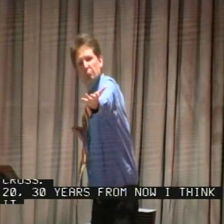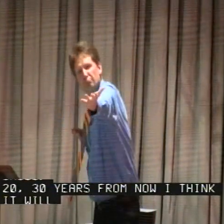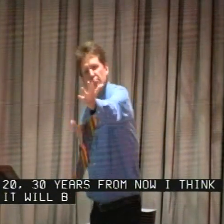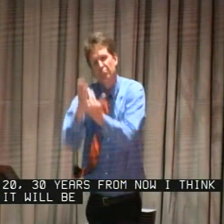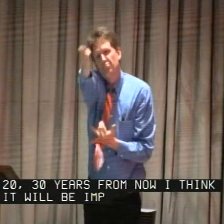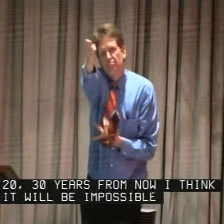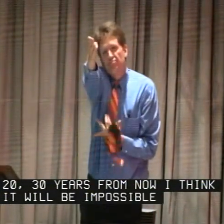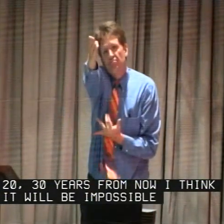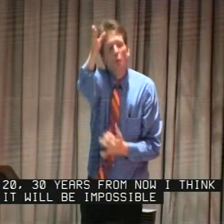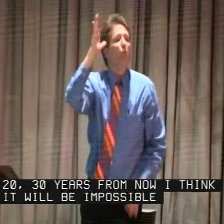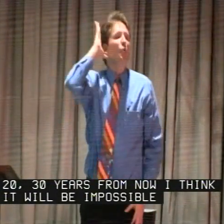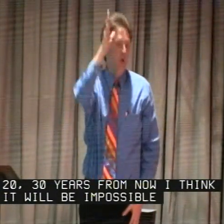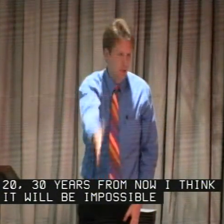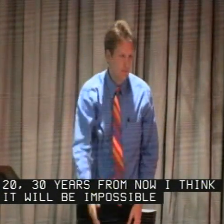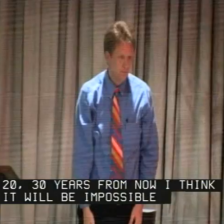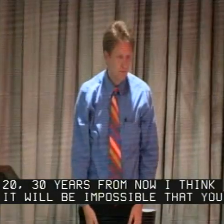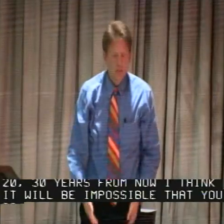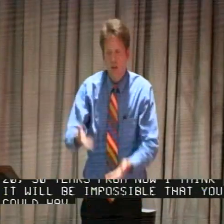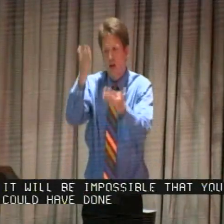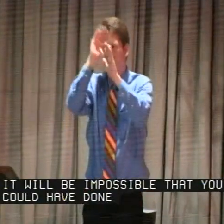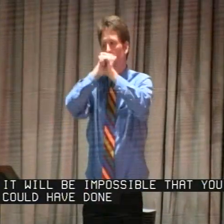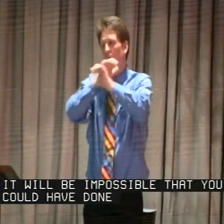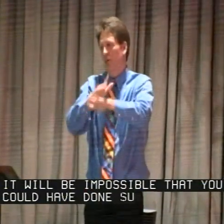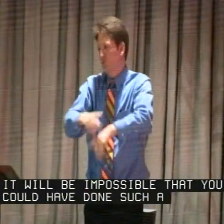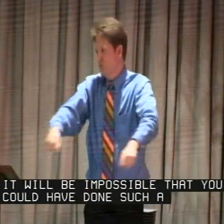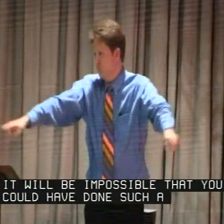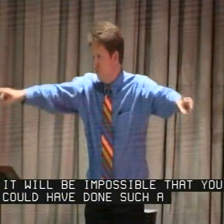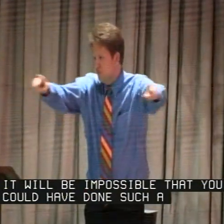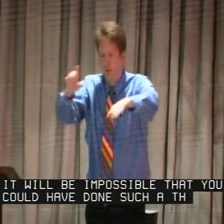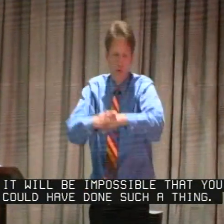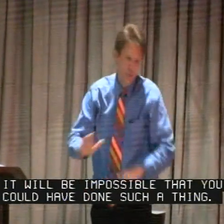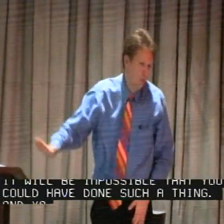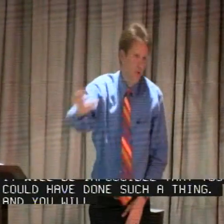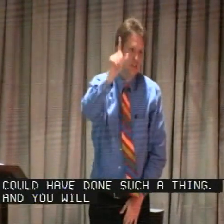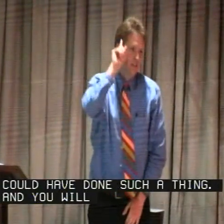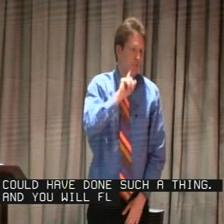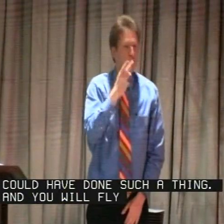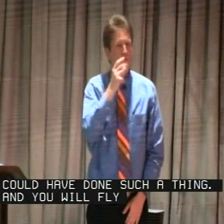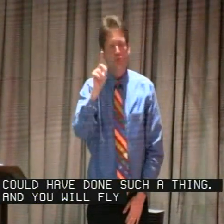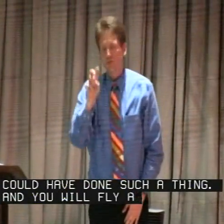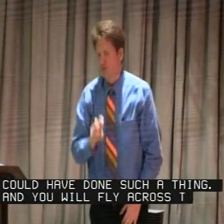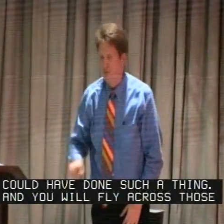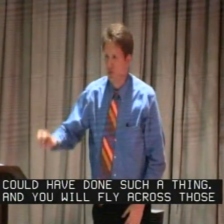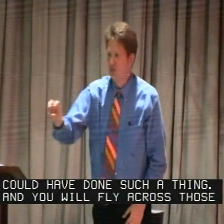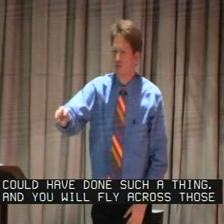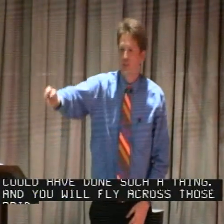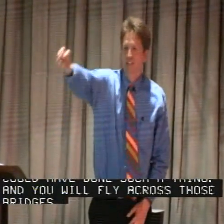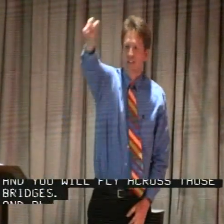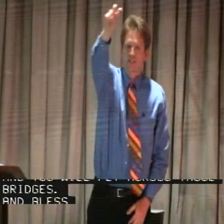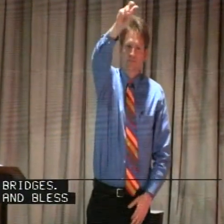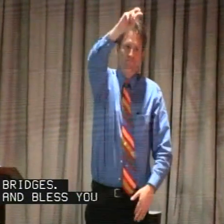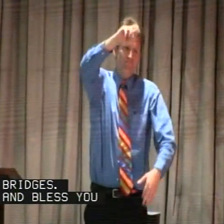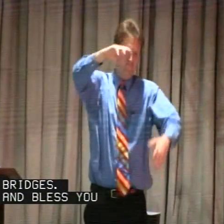thing. And you will fly across those bridges. And bless you on your deafhood journey.